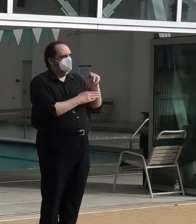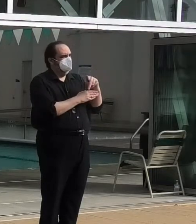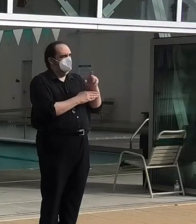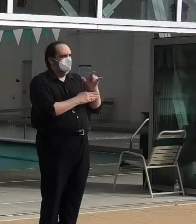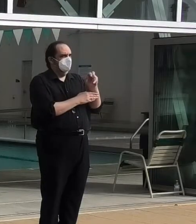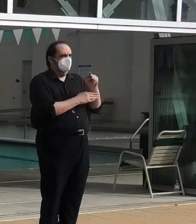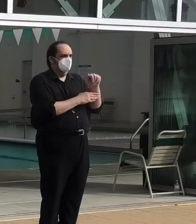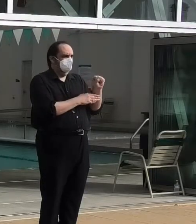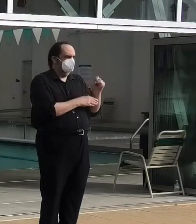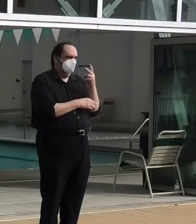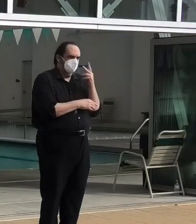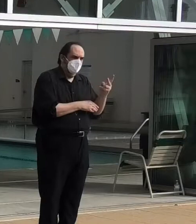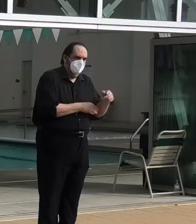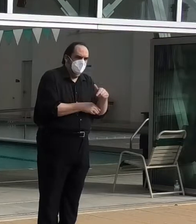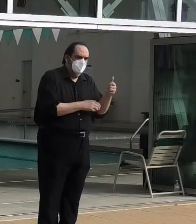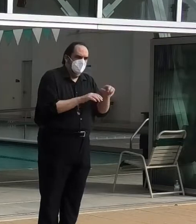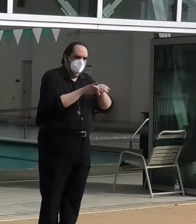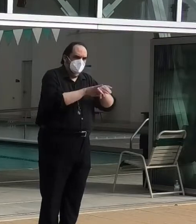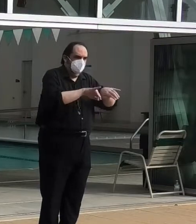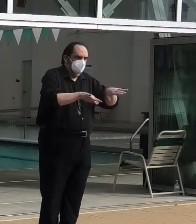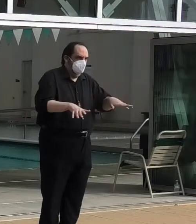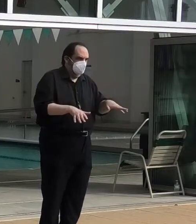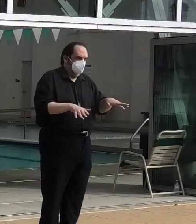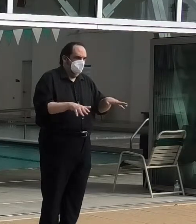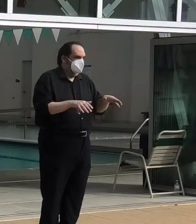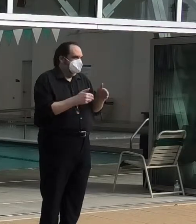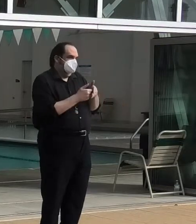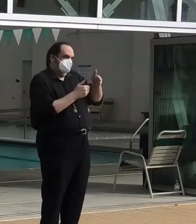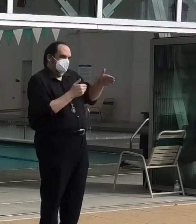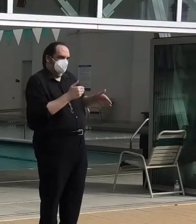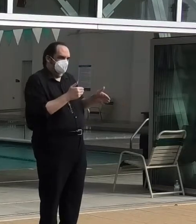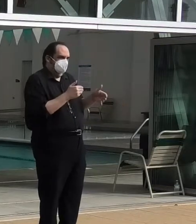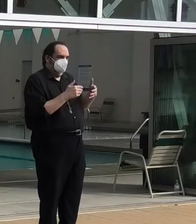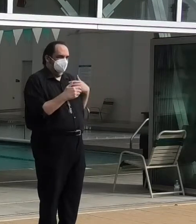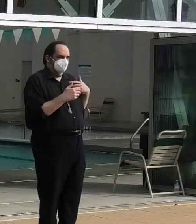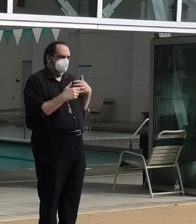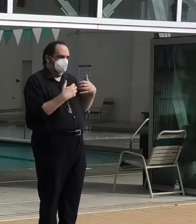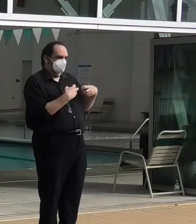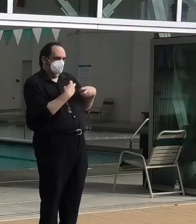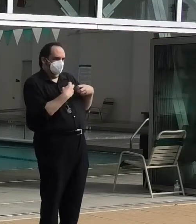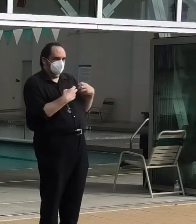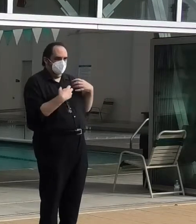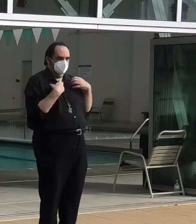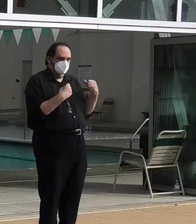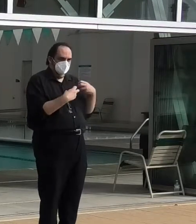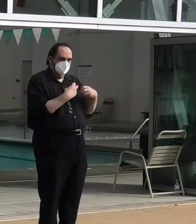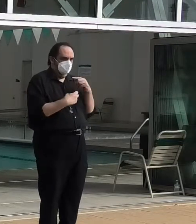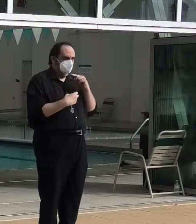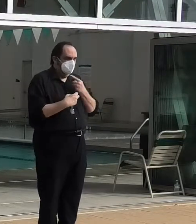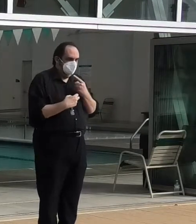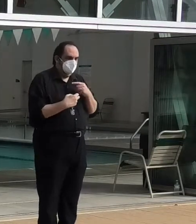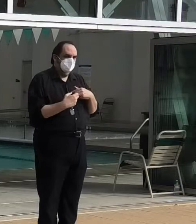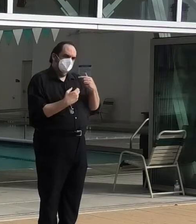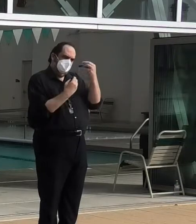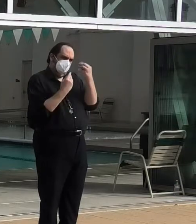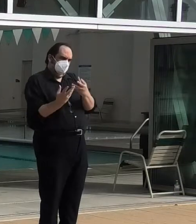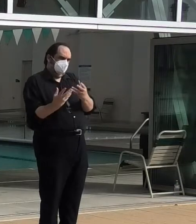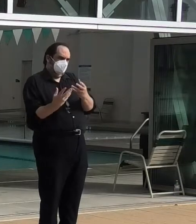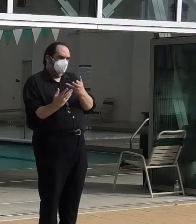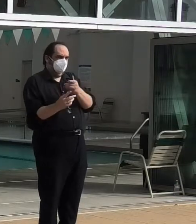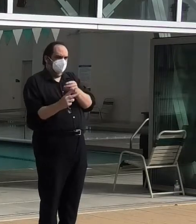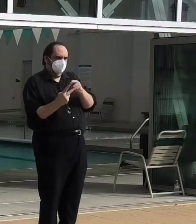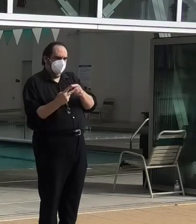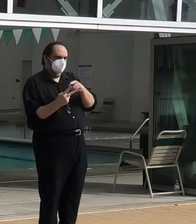a fellow swimmer in distress within the adjacent pool lane. Once notified, pool manager Abdullah